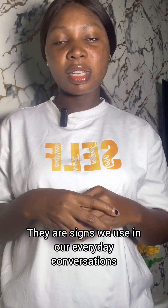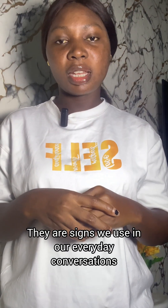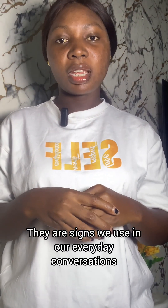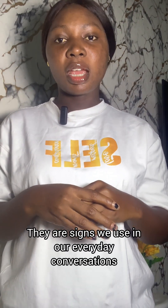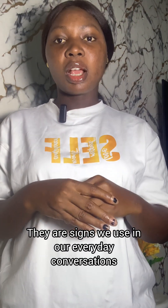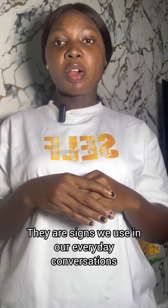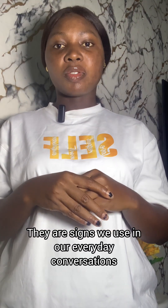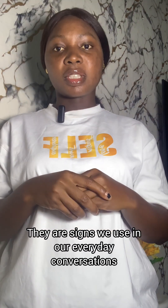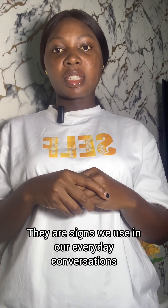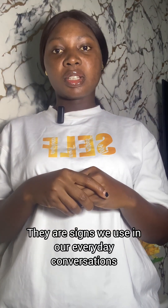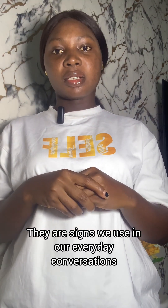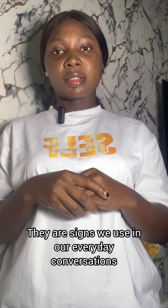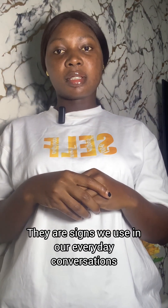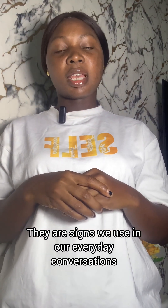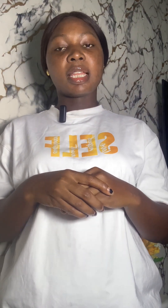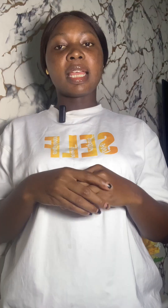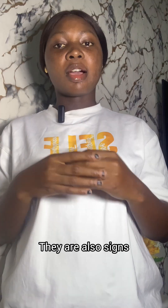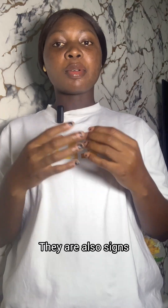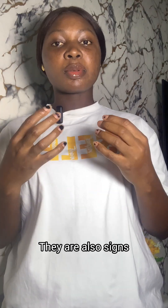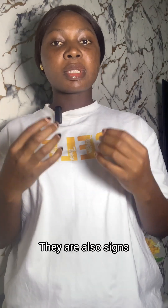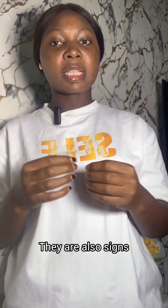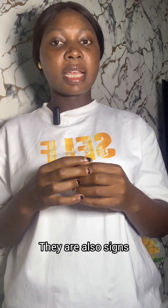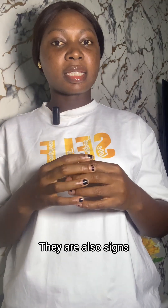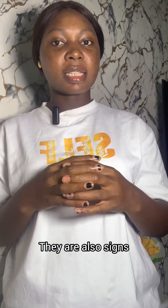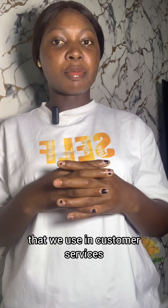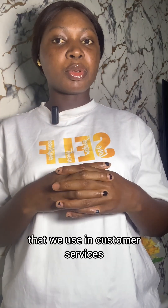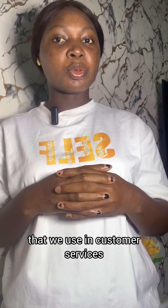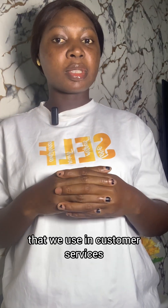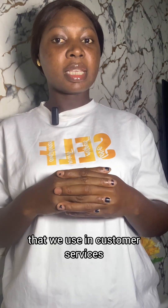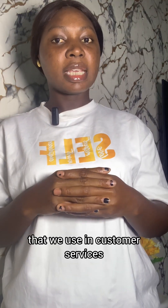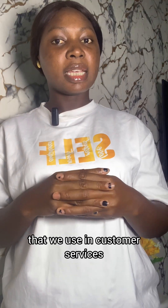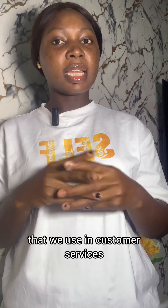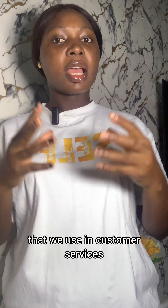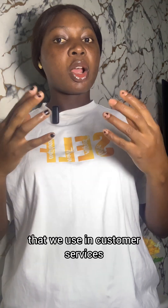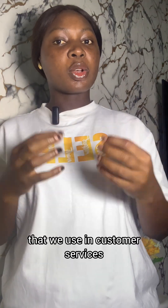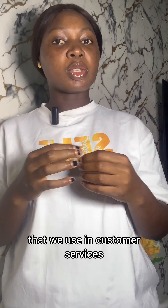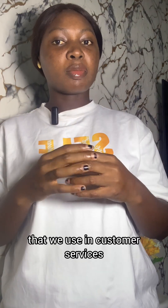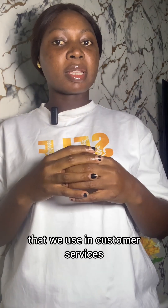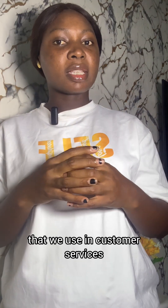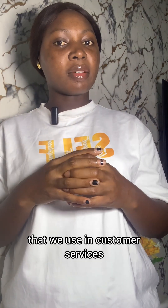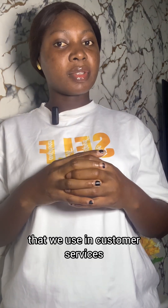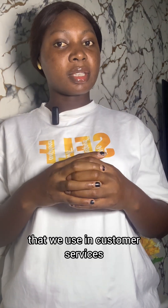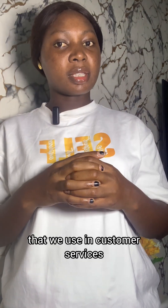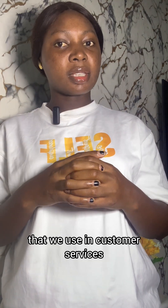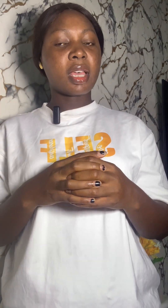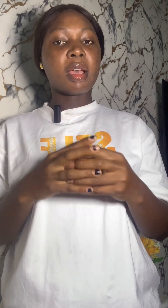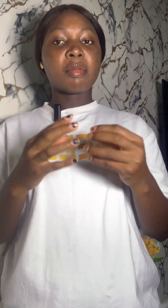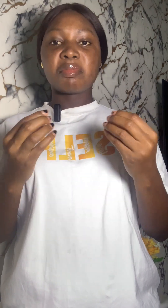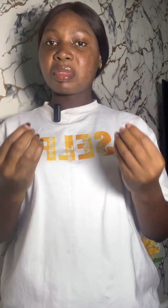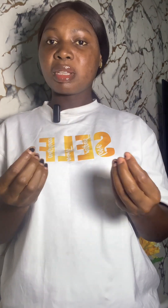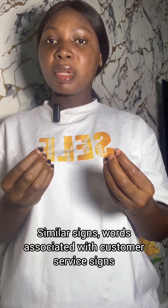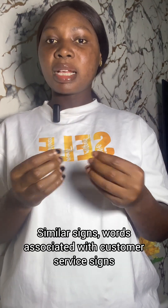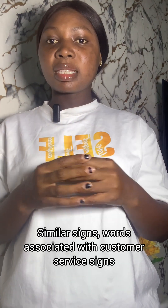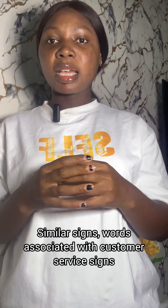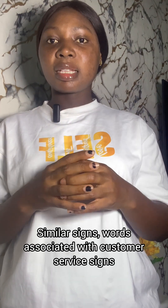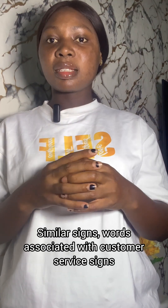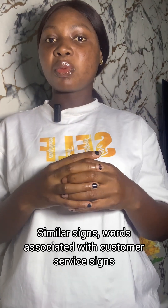everyday conversations. They are also signs that we use in customer services. Similar signs,